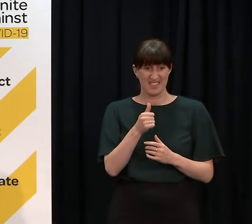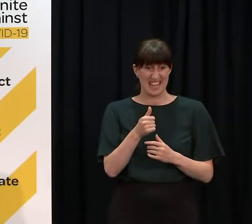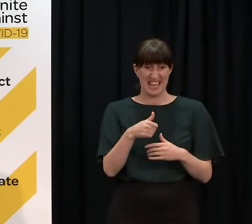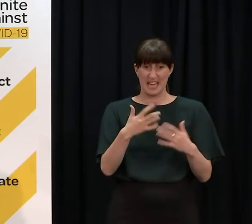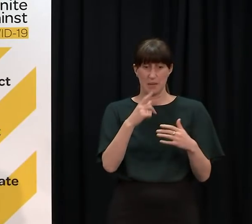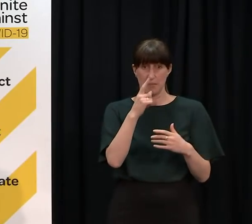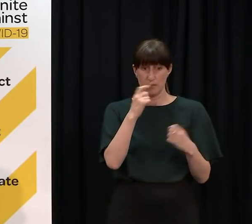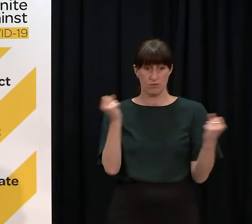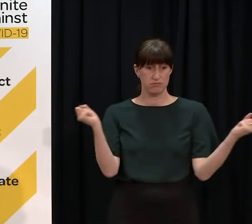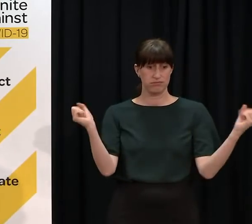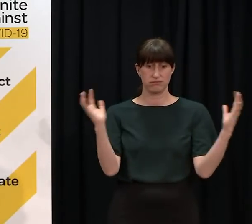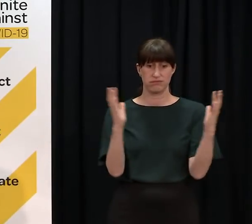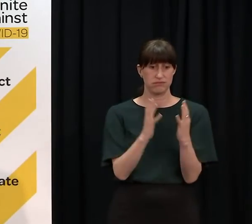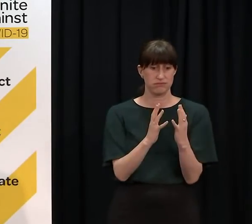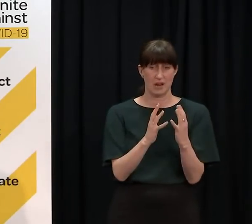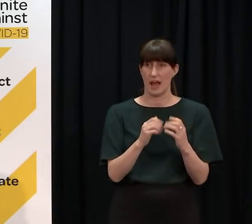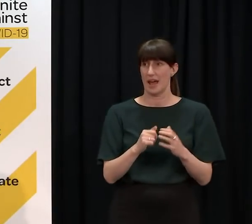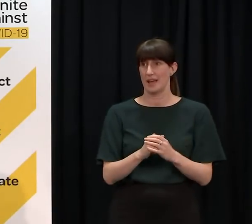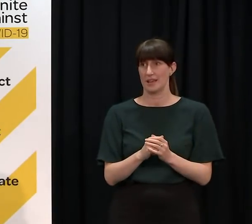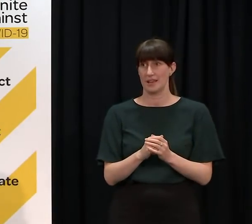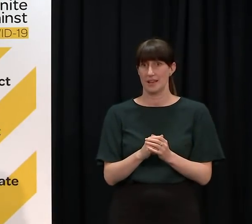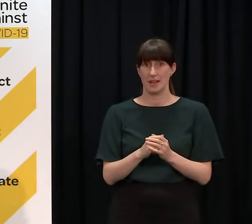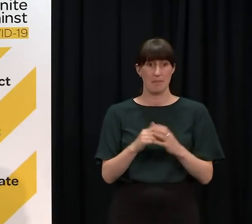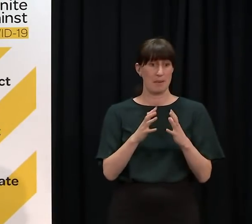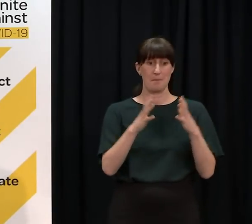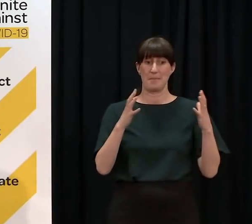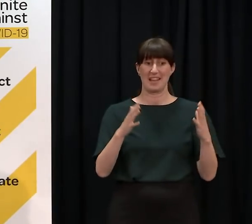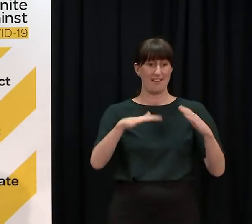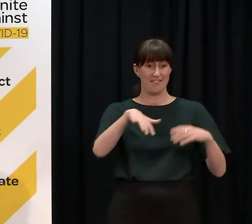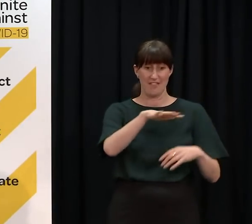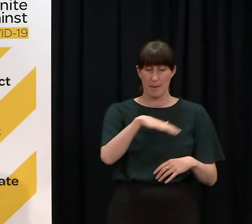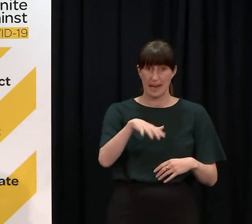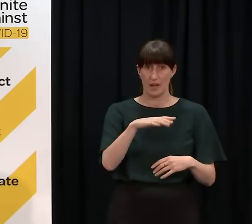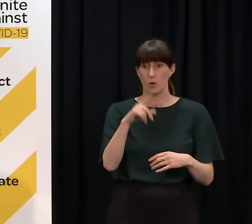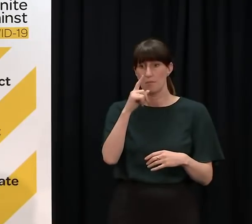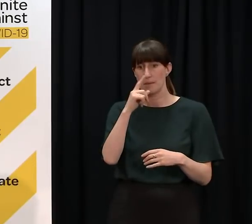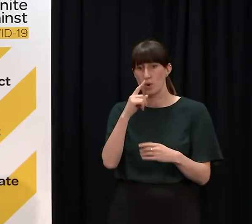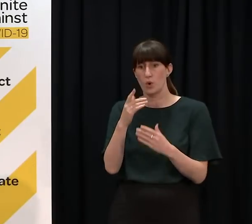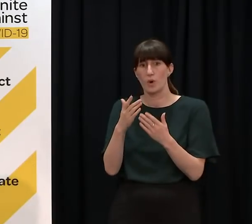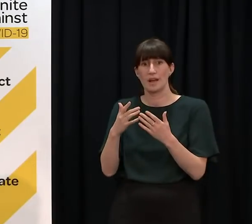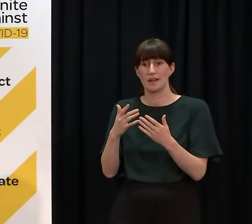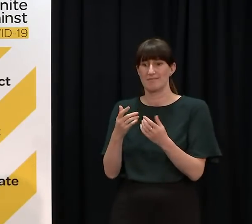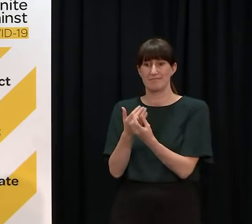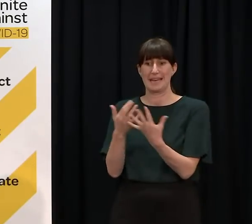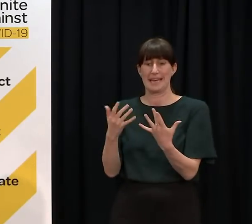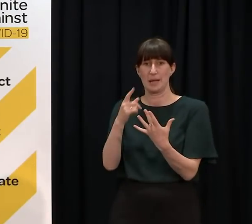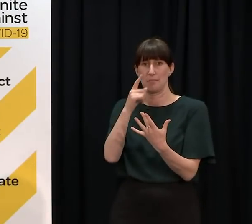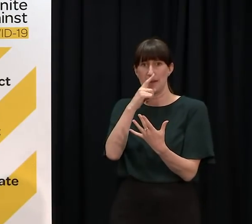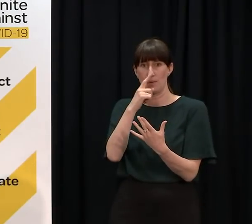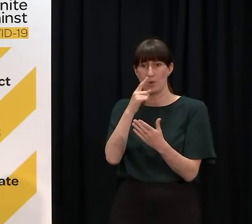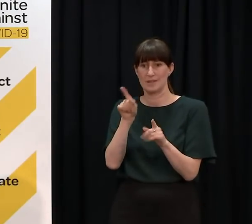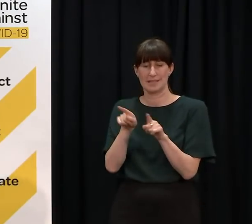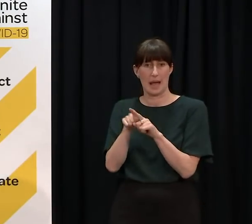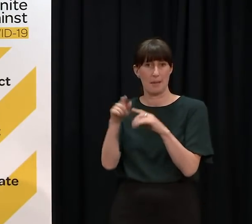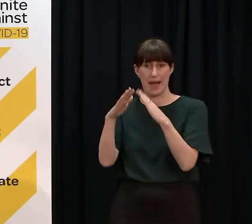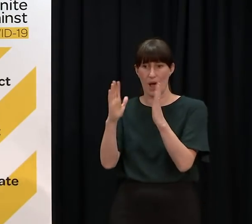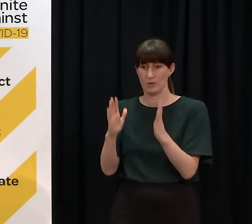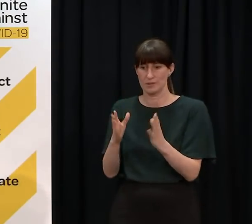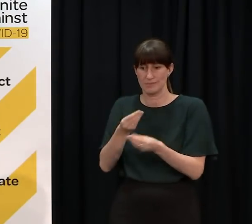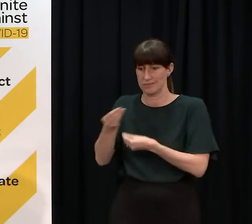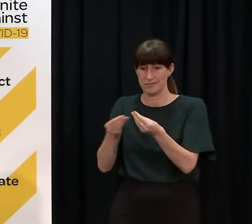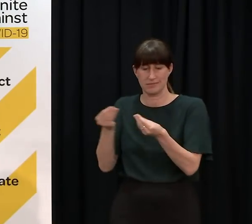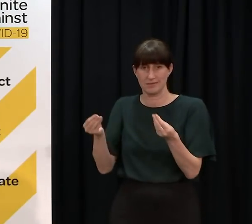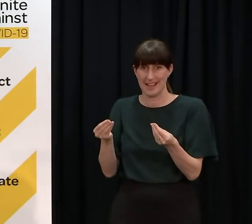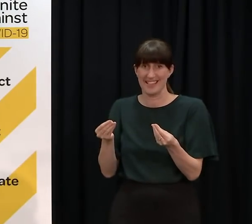big families or other people living in a more communal environment, of course that increases the overall risk of someone contracting COVID-19 if it